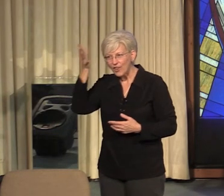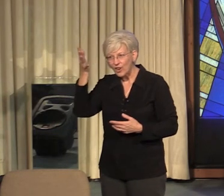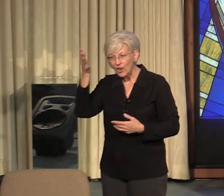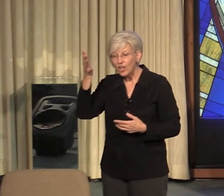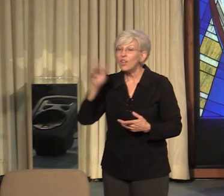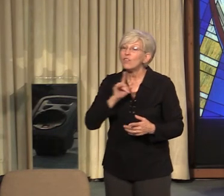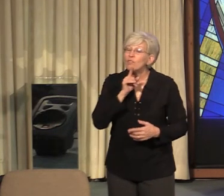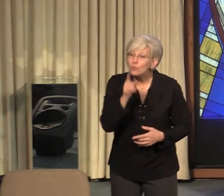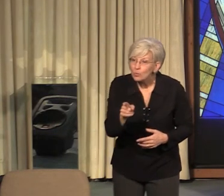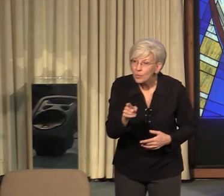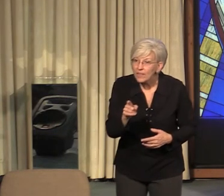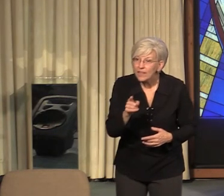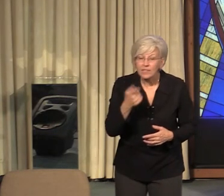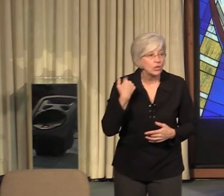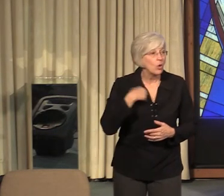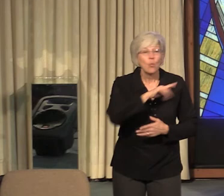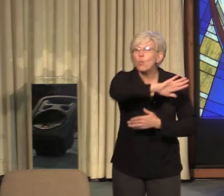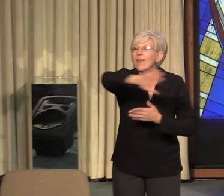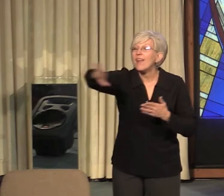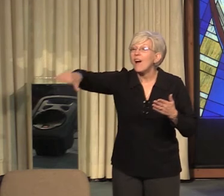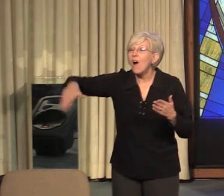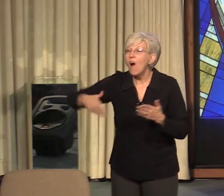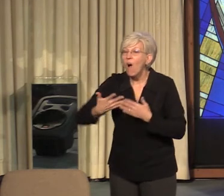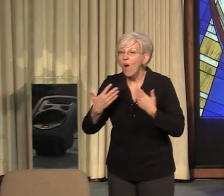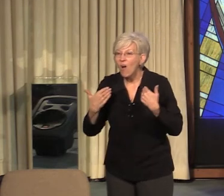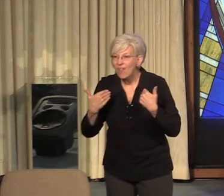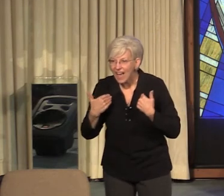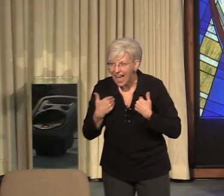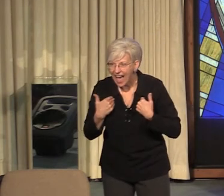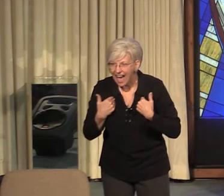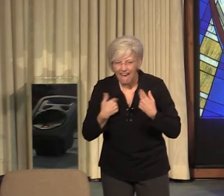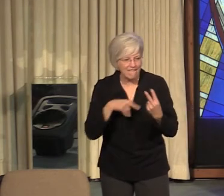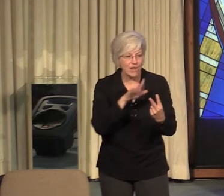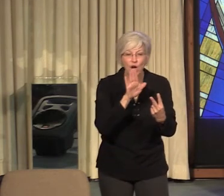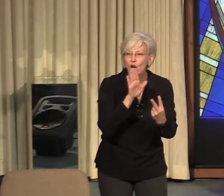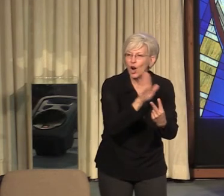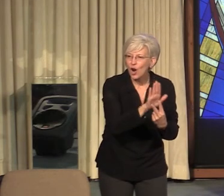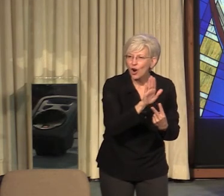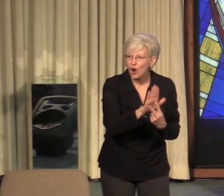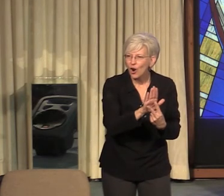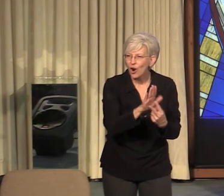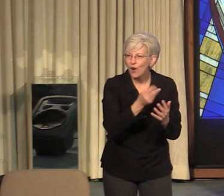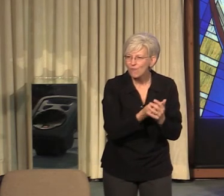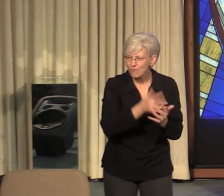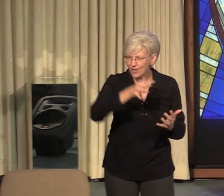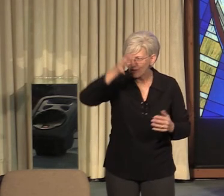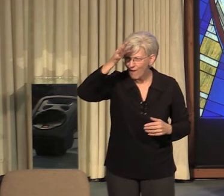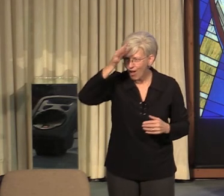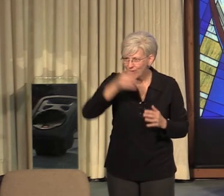When we know that, when we truly believe it,